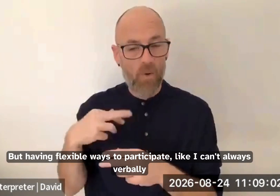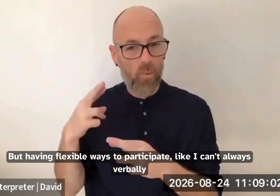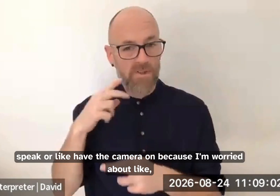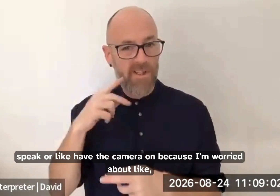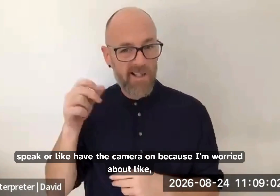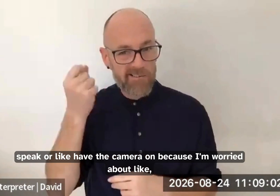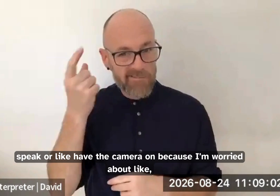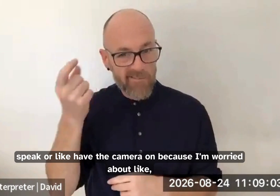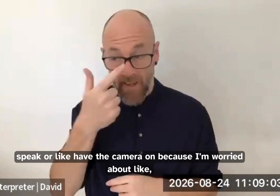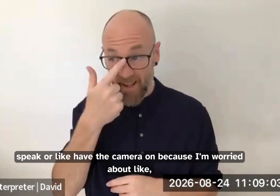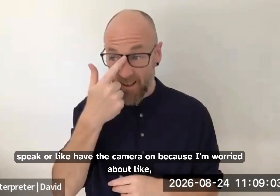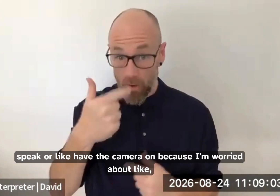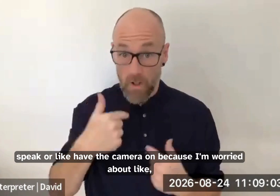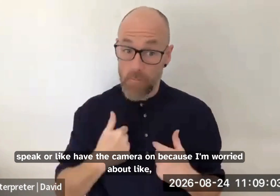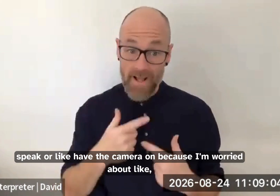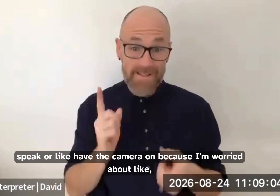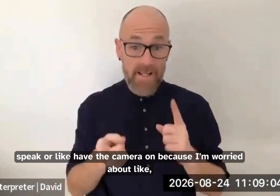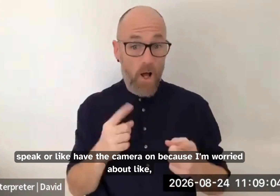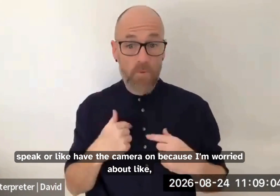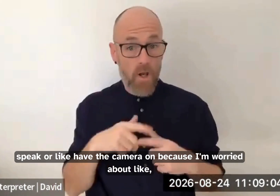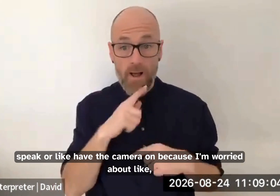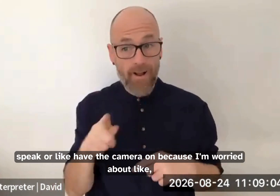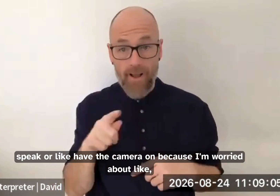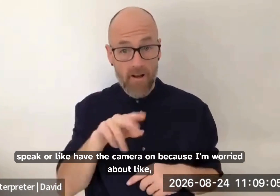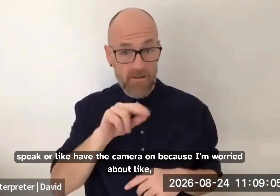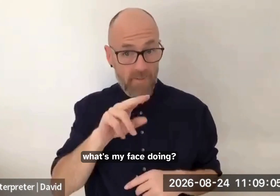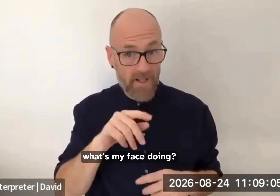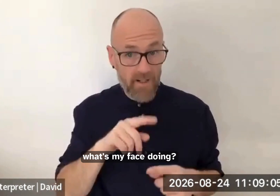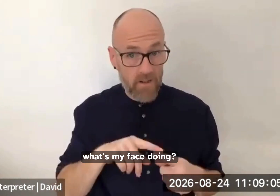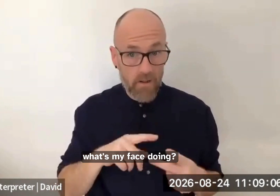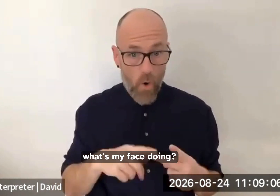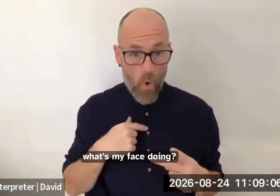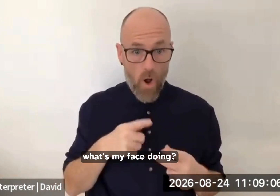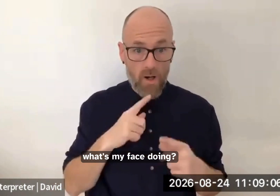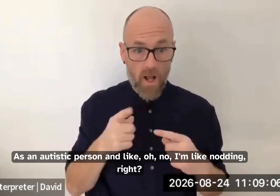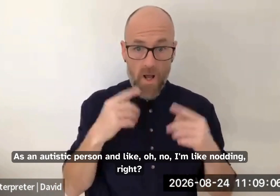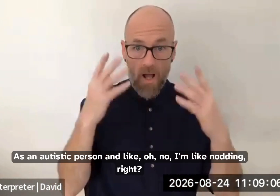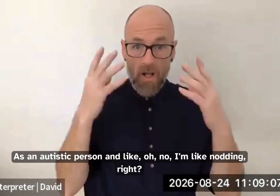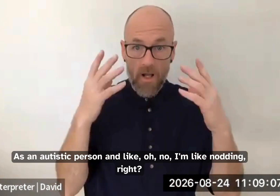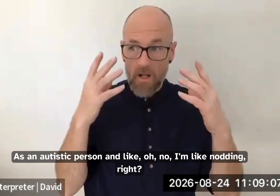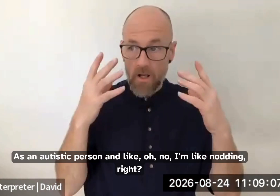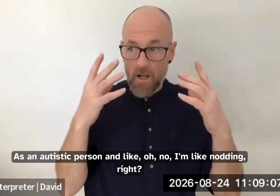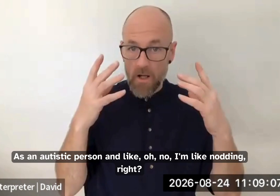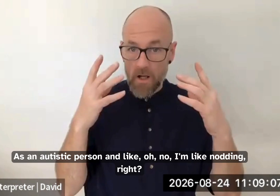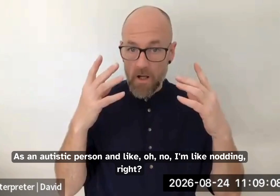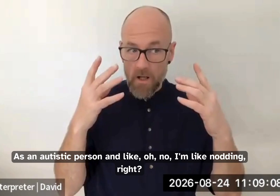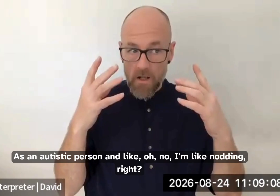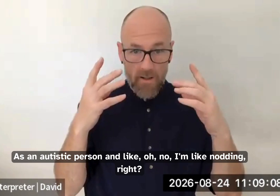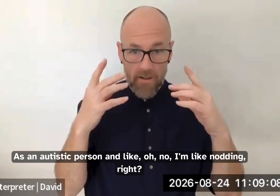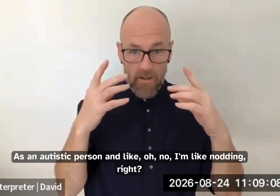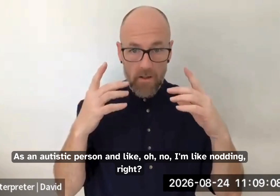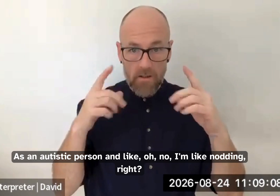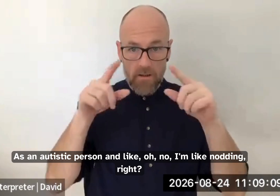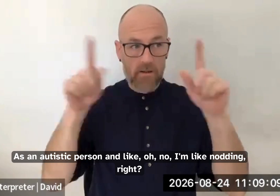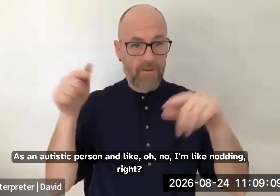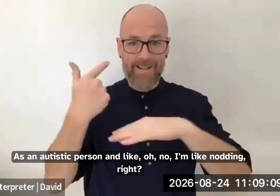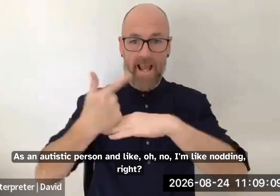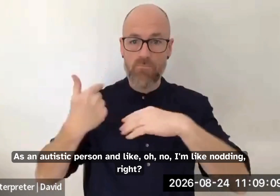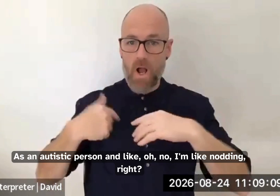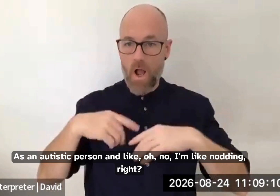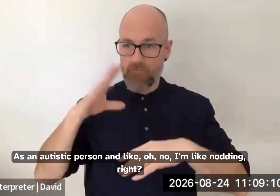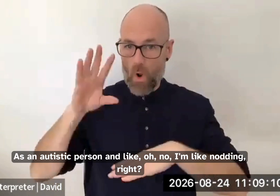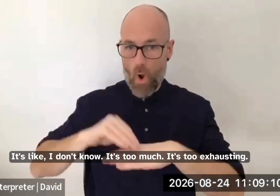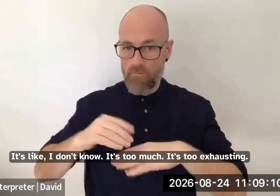always verbally speak or like have the camera on because I'm worried about like what's my face doing as an autistic person, and like, oh no, I'm